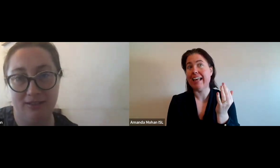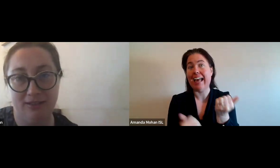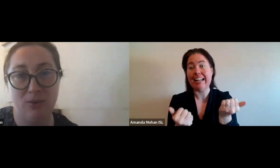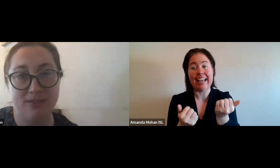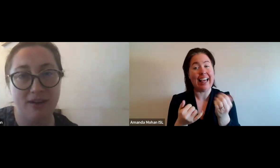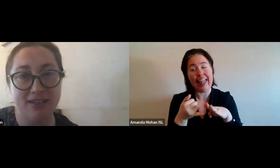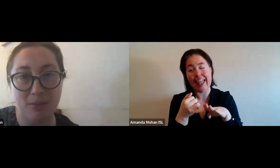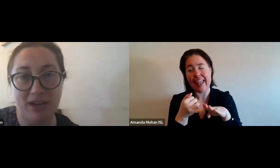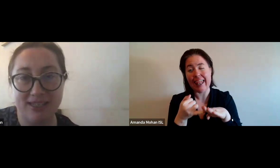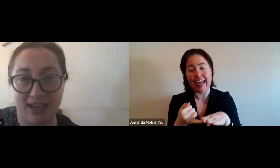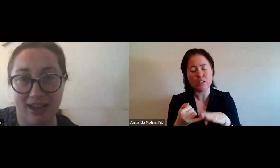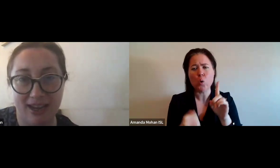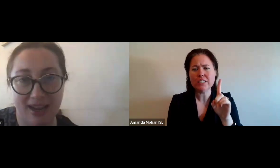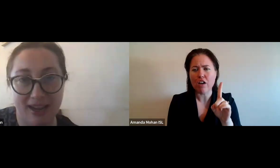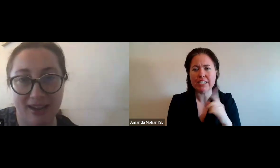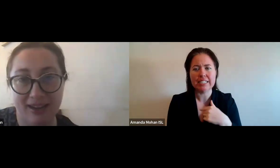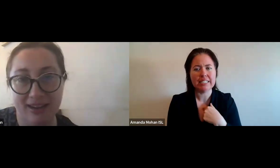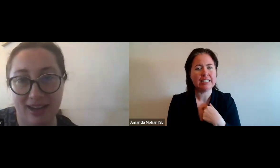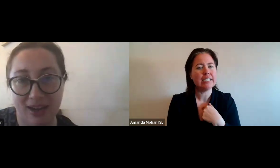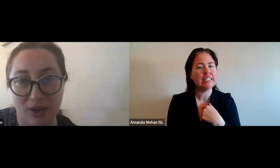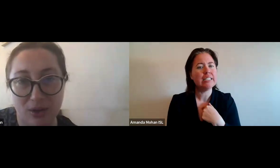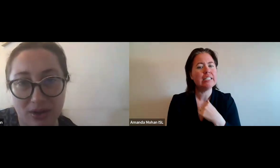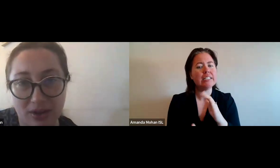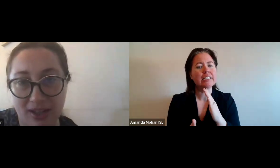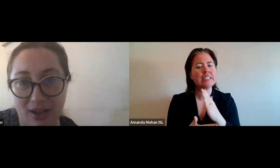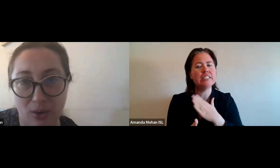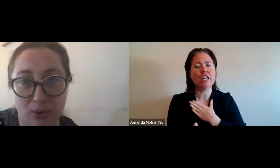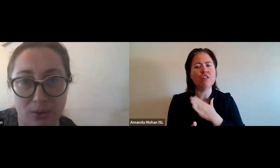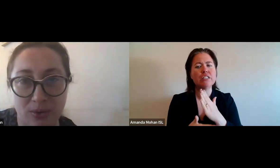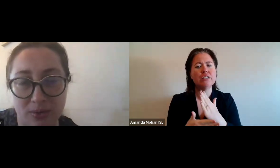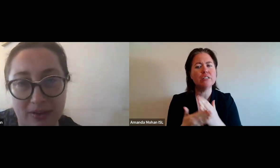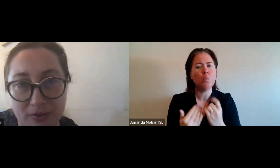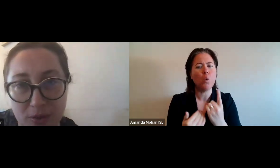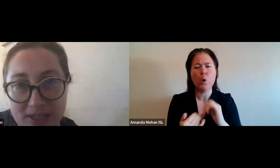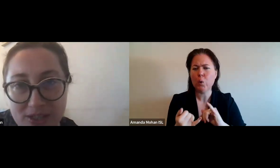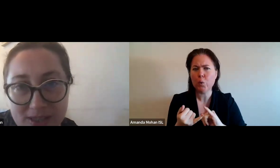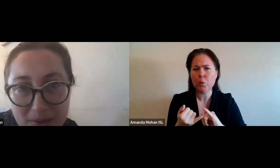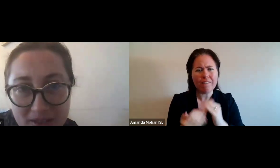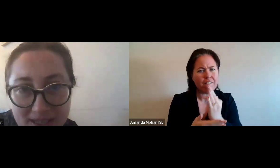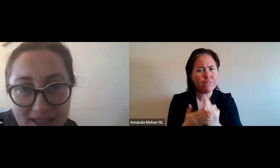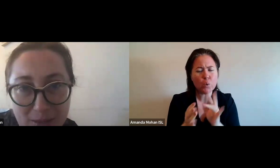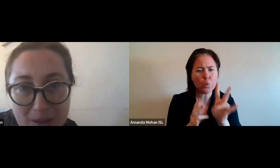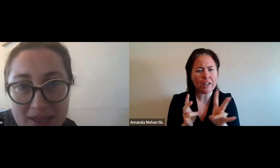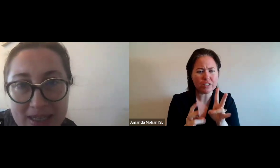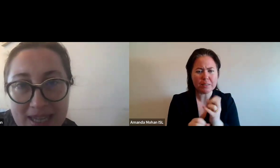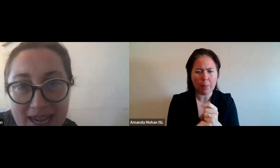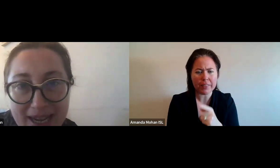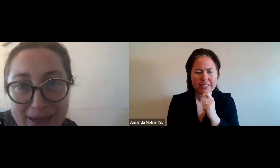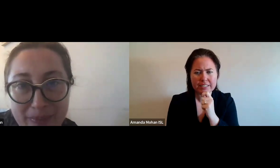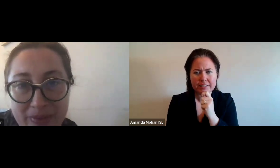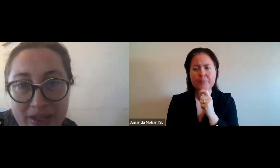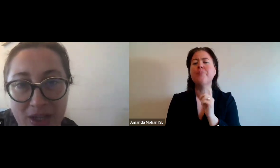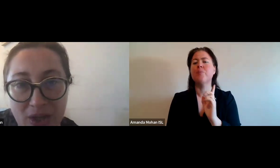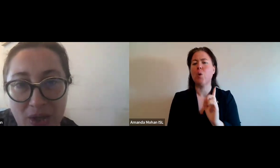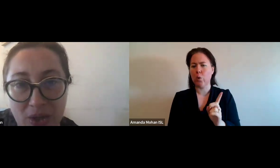suppose, final. Oh, sorry, someone has we have a few questions about this, I think, maybe.